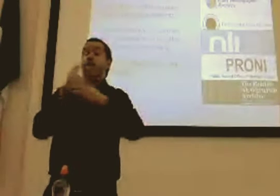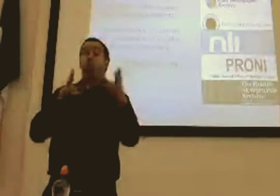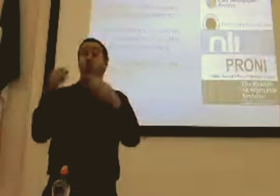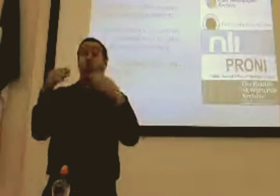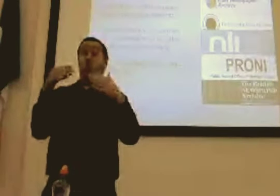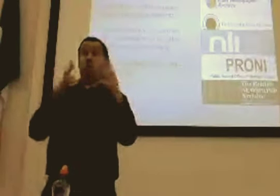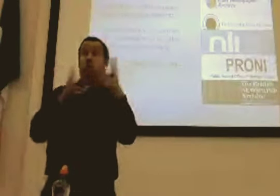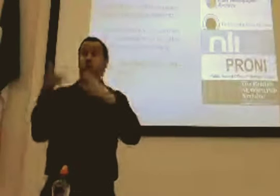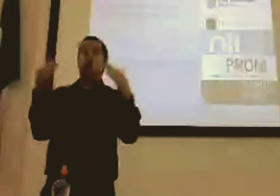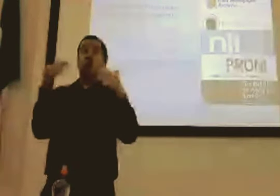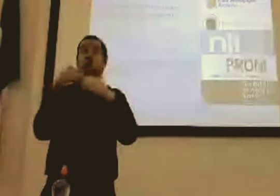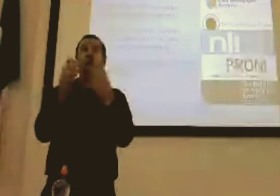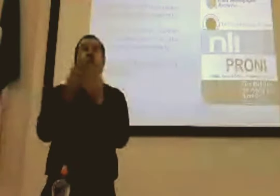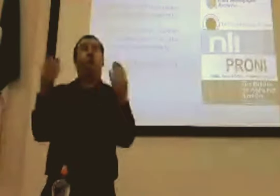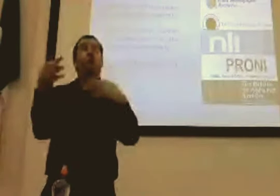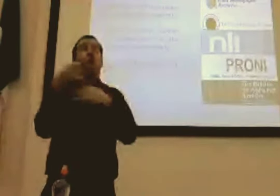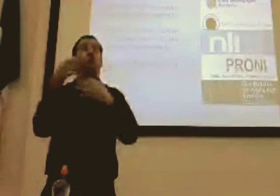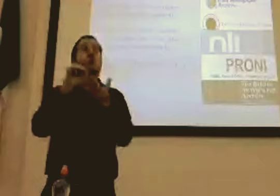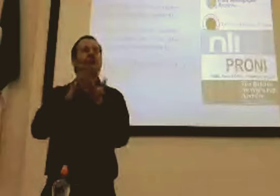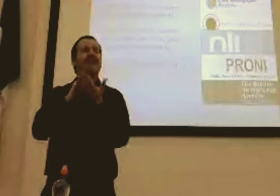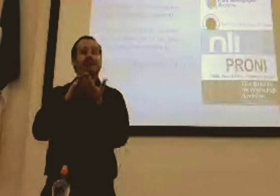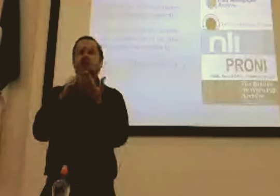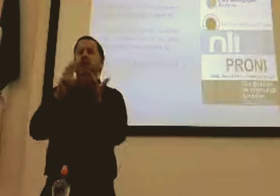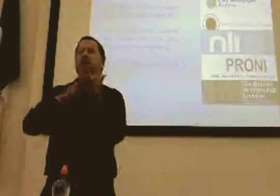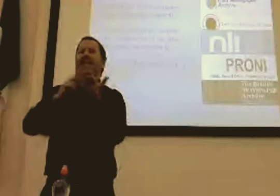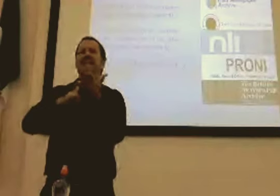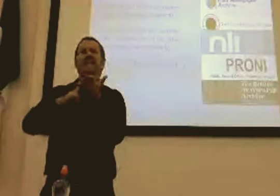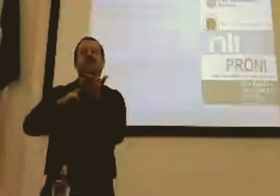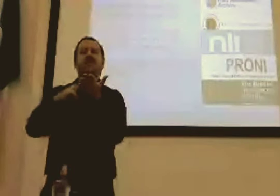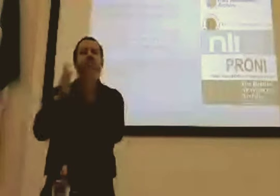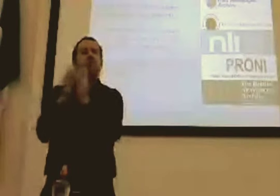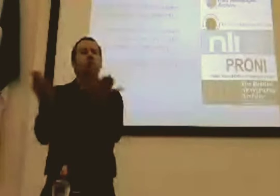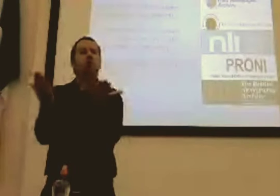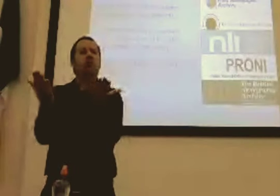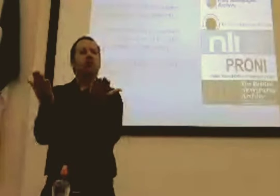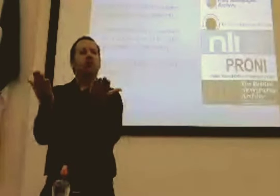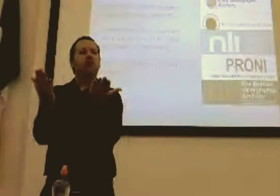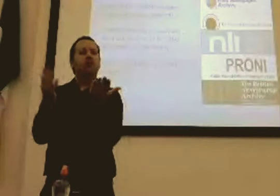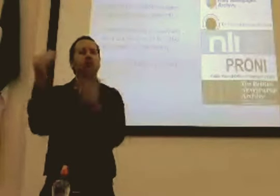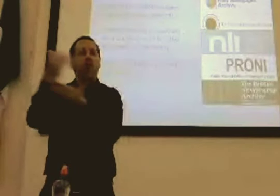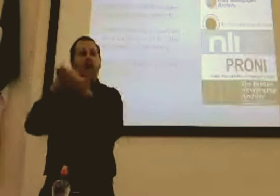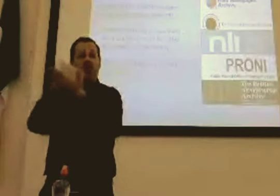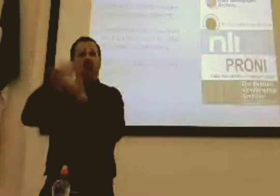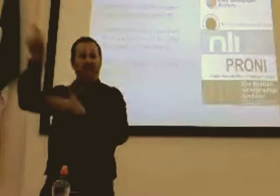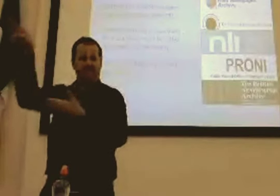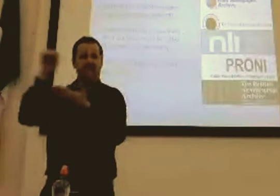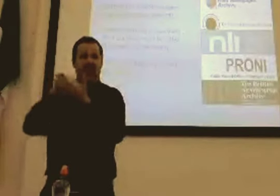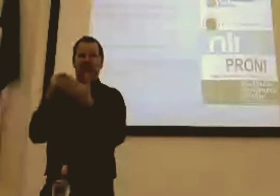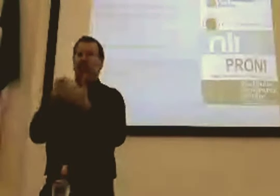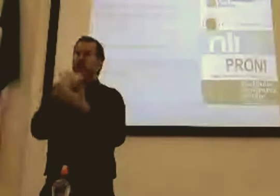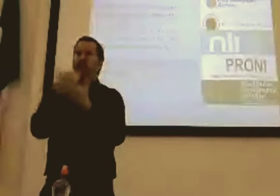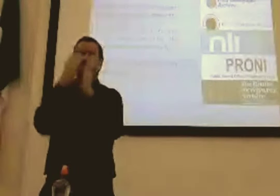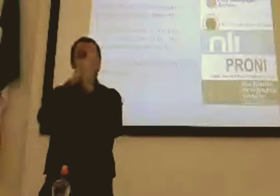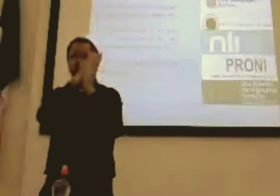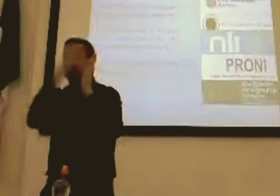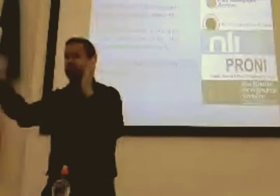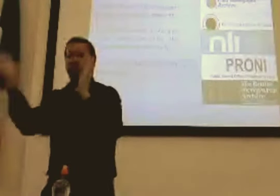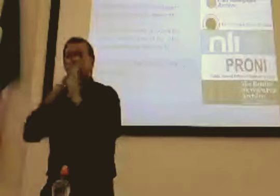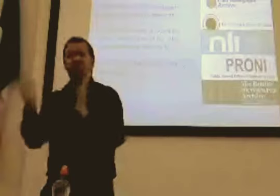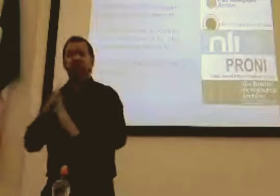negative. But the Workhouse Board of Guardians would also keep a minute book, and that's in the archives, and there's plenty of